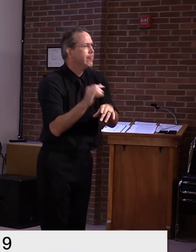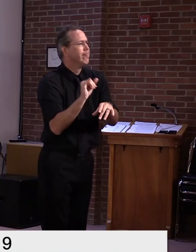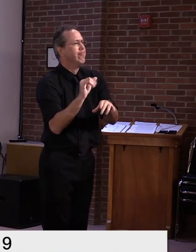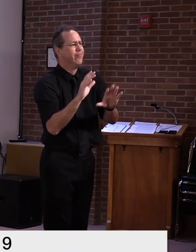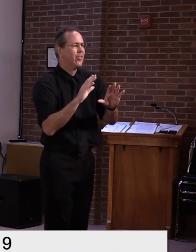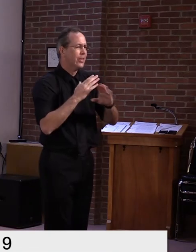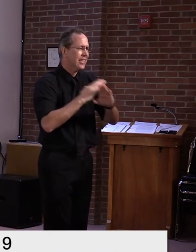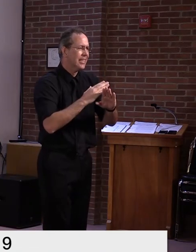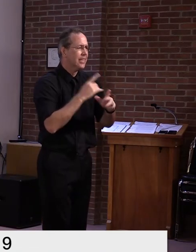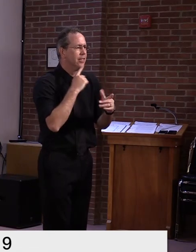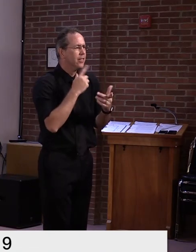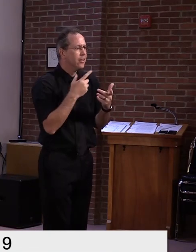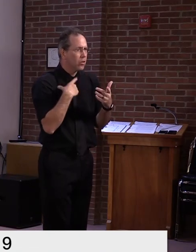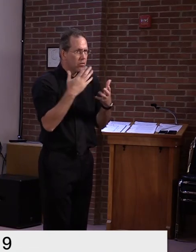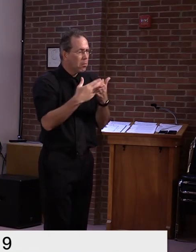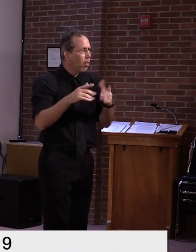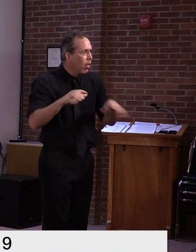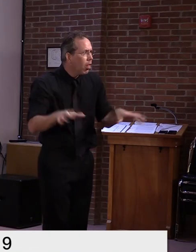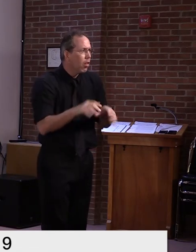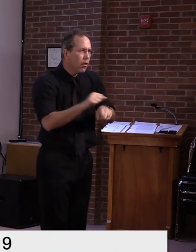about here.